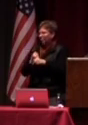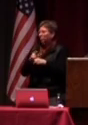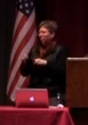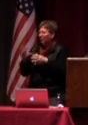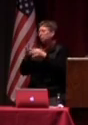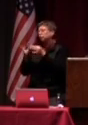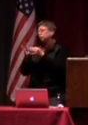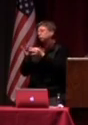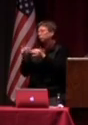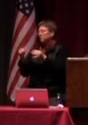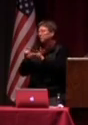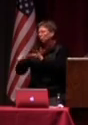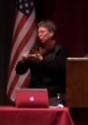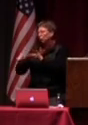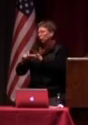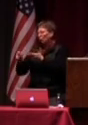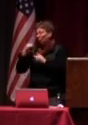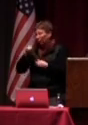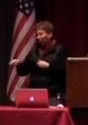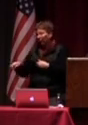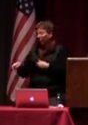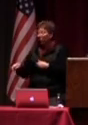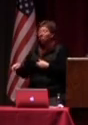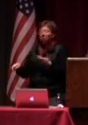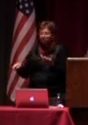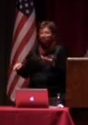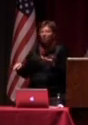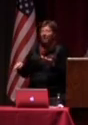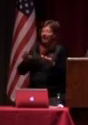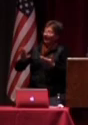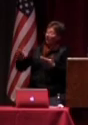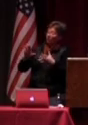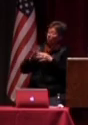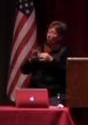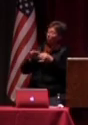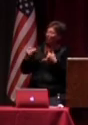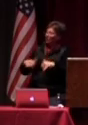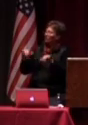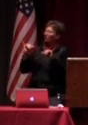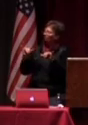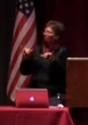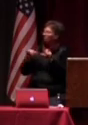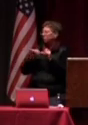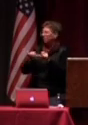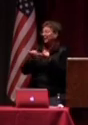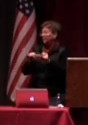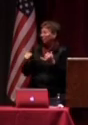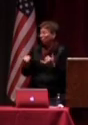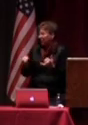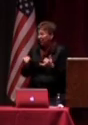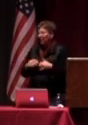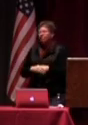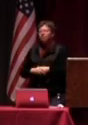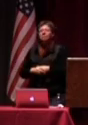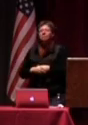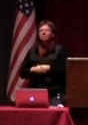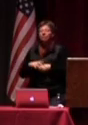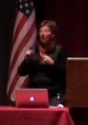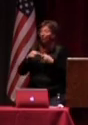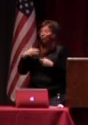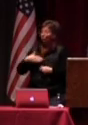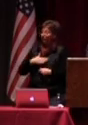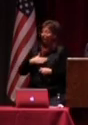in 1821. In some ways, it's still continuing today. Now, to be sure, when Napoleon started to